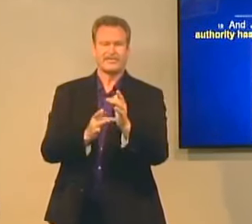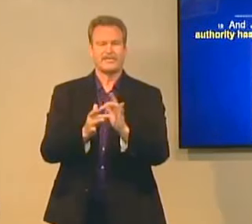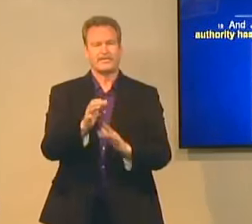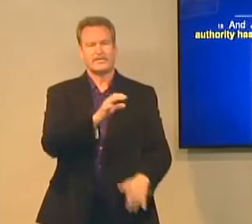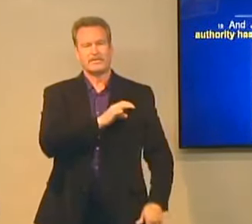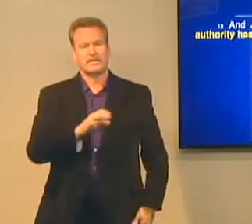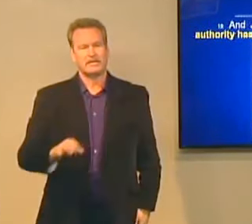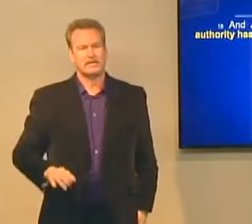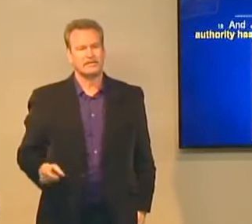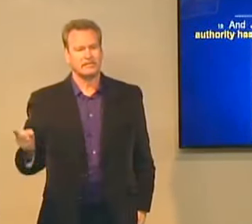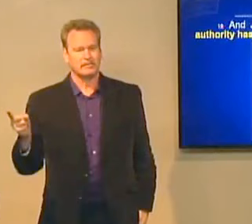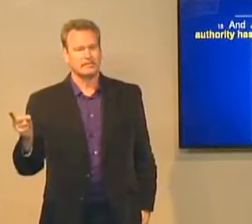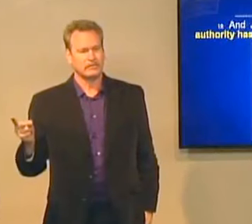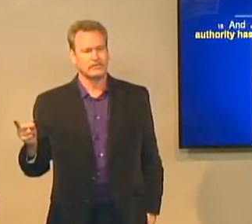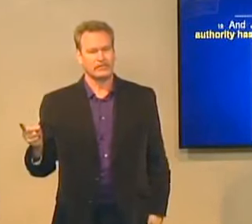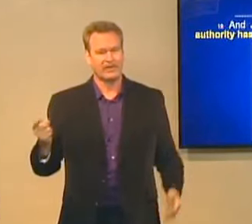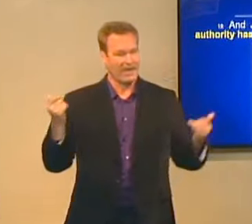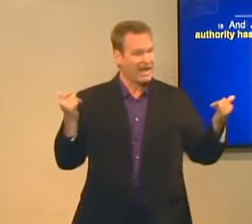Jesus Christ Himself alone has the authority.